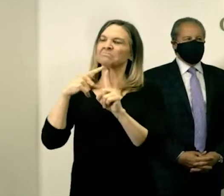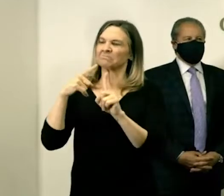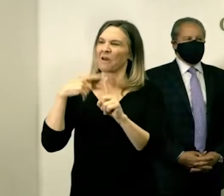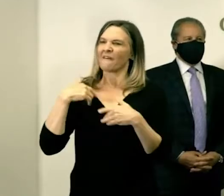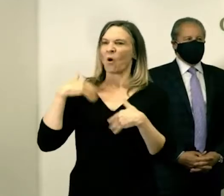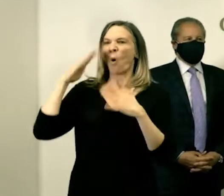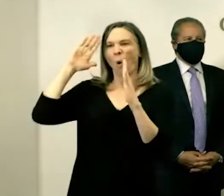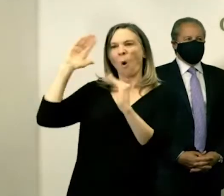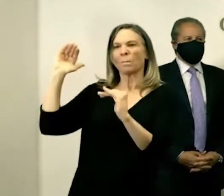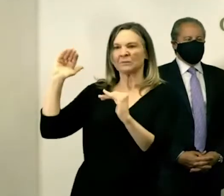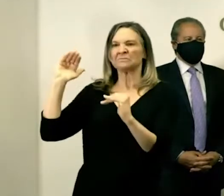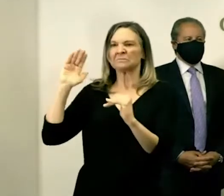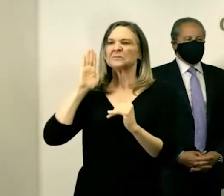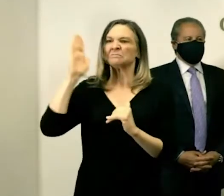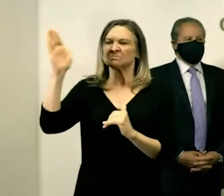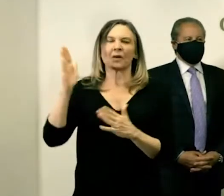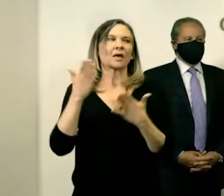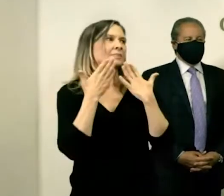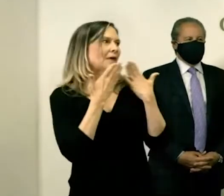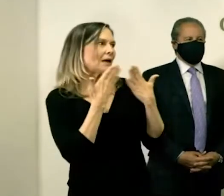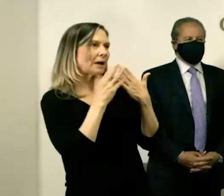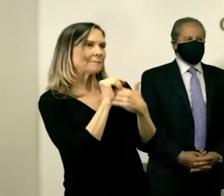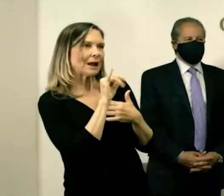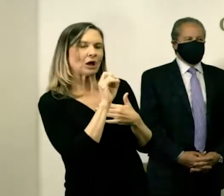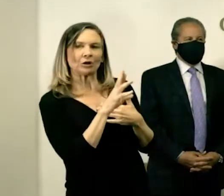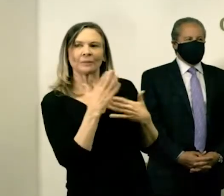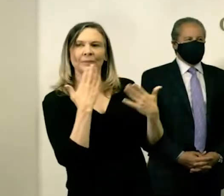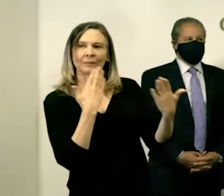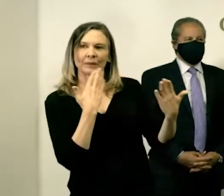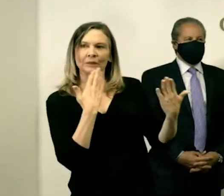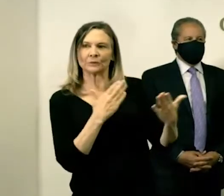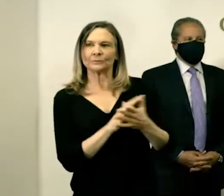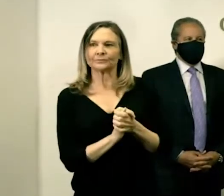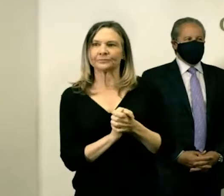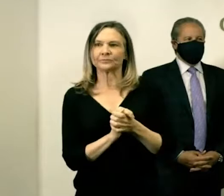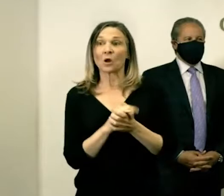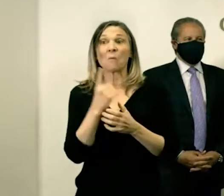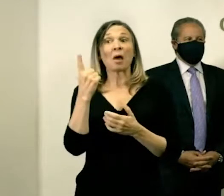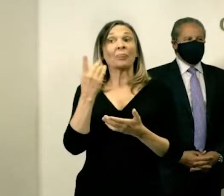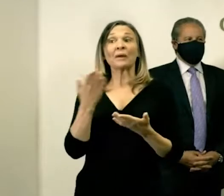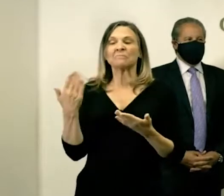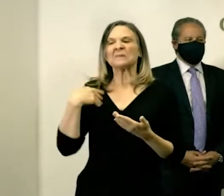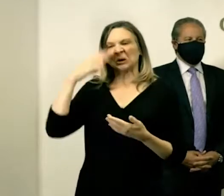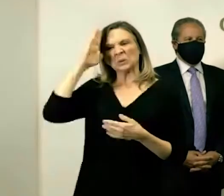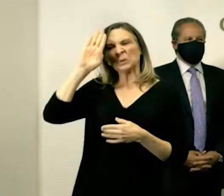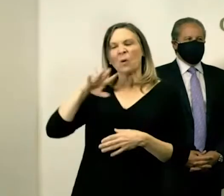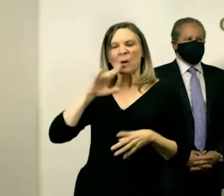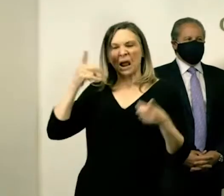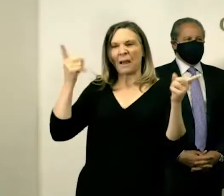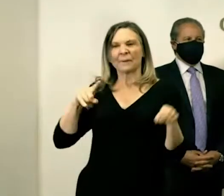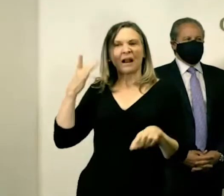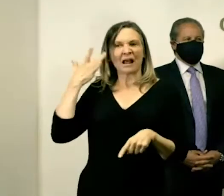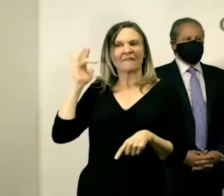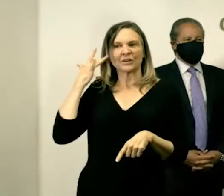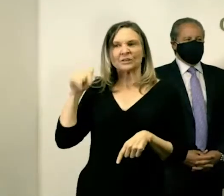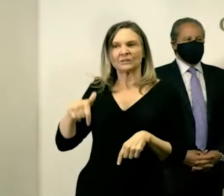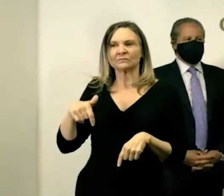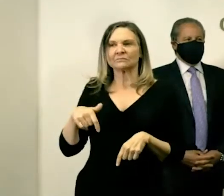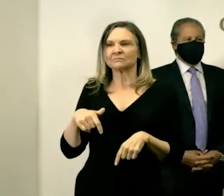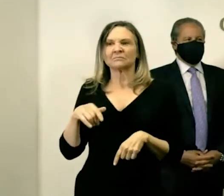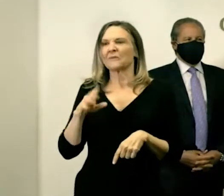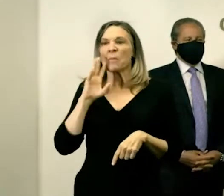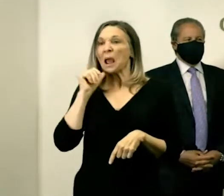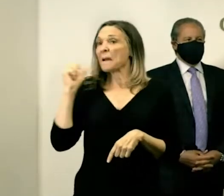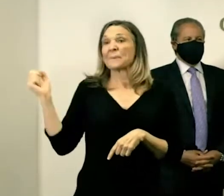so, Mr. Mayor, I appreciate your comment about California, because one thing I know about what's going to happen in the state, we're not going to come back. We're going to come